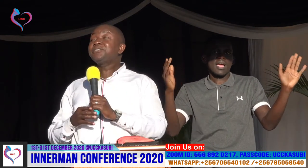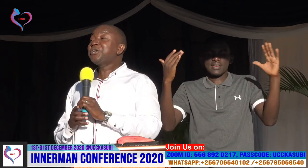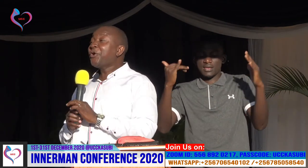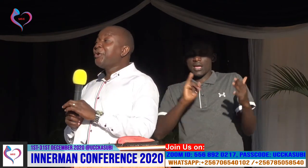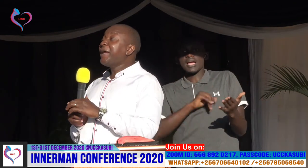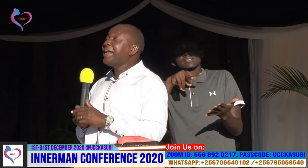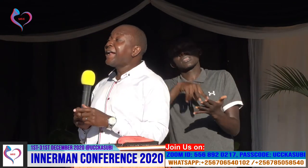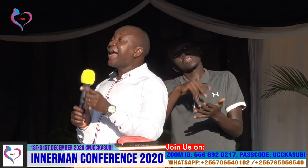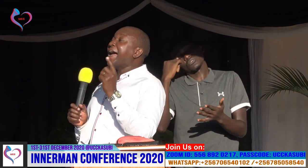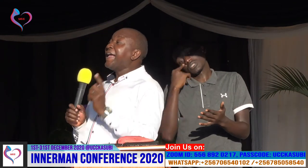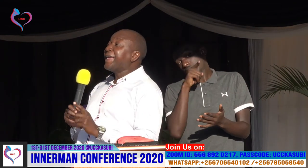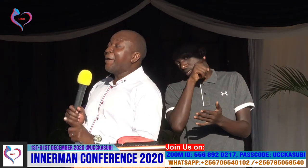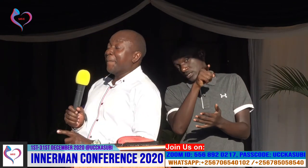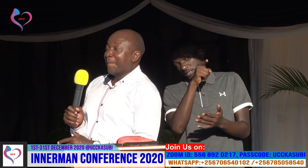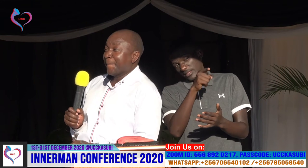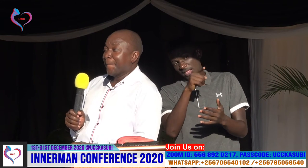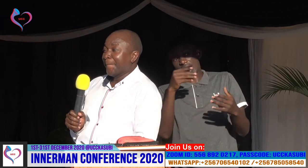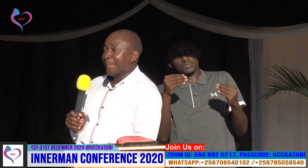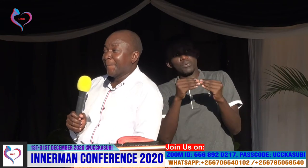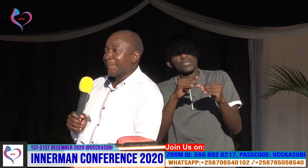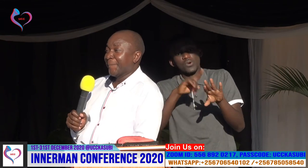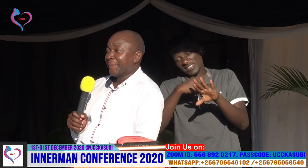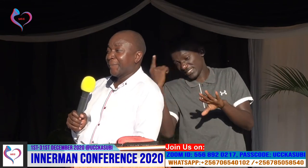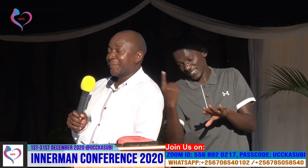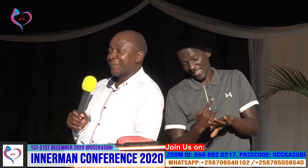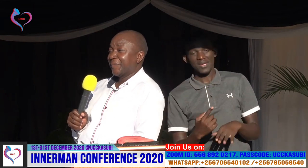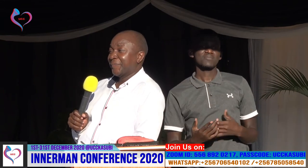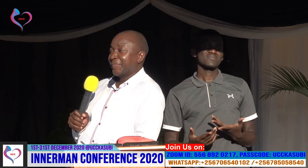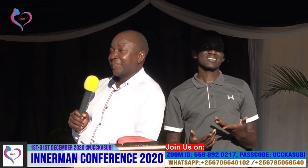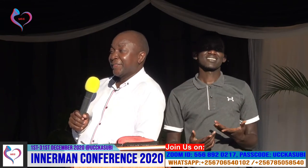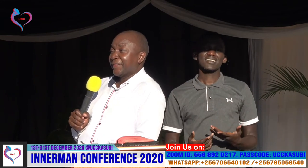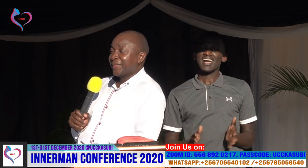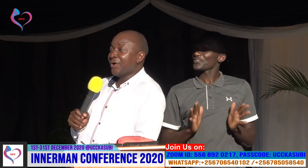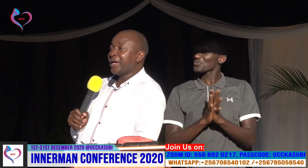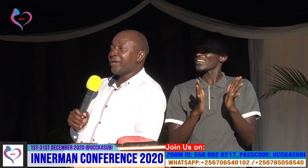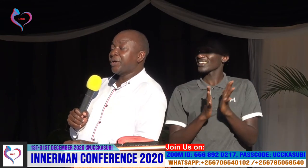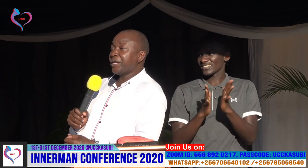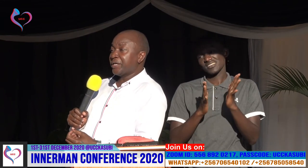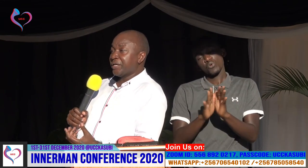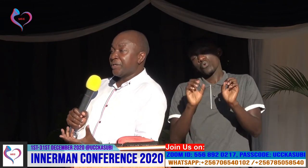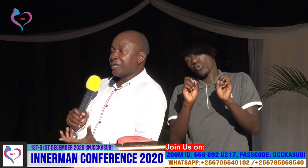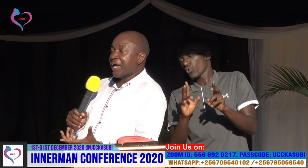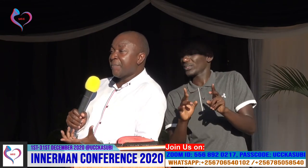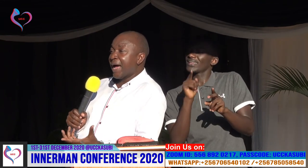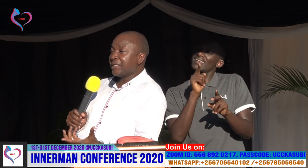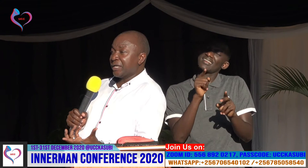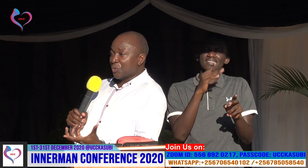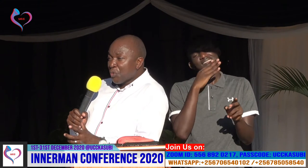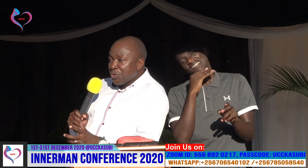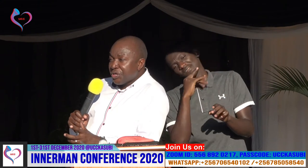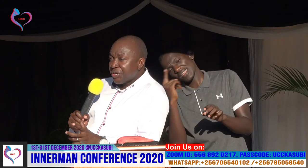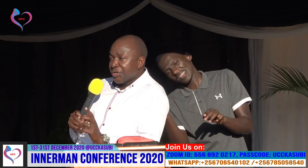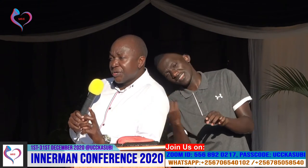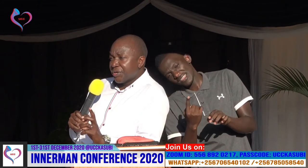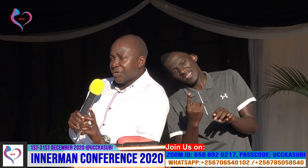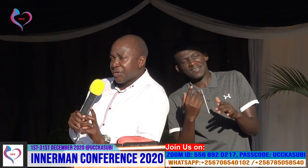and say, you see God, when that guy came. Nganjogera manyina ngomanyi mukama oyo msajja bwe yajja. Okay, he came as a